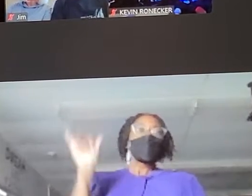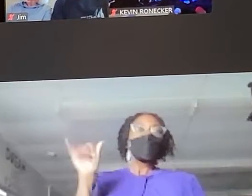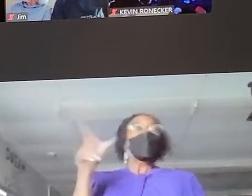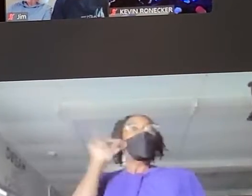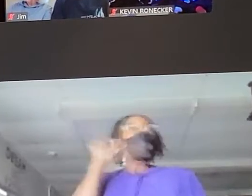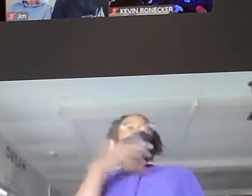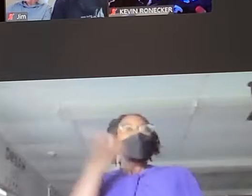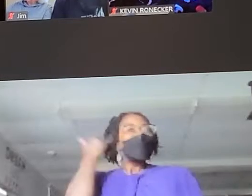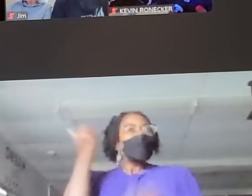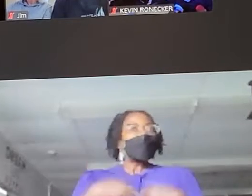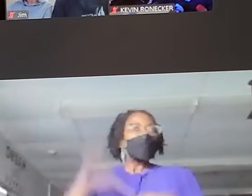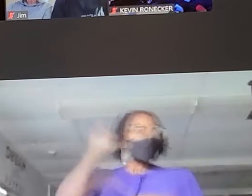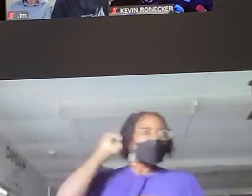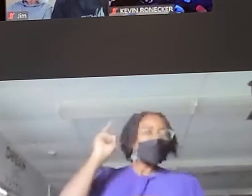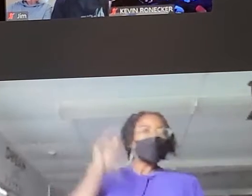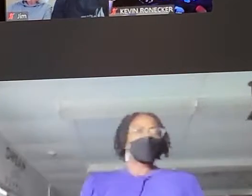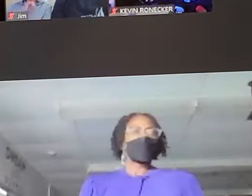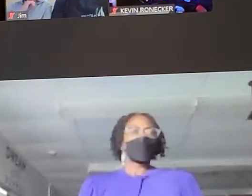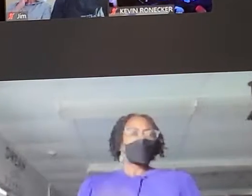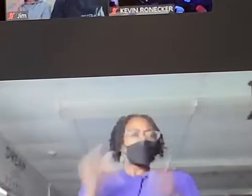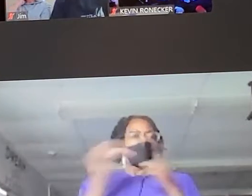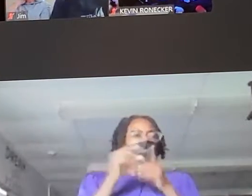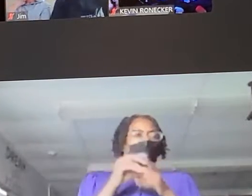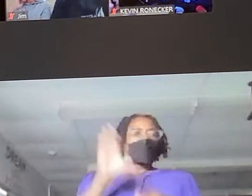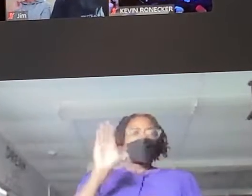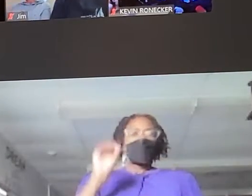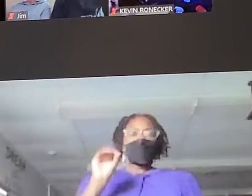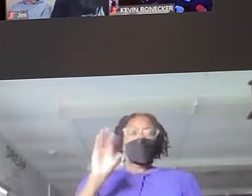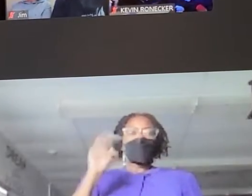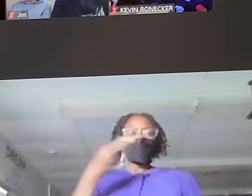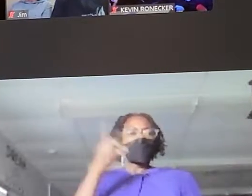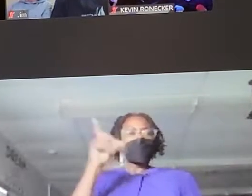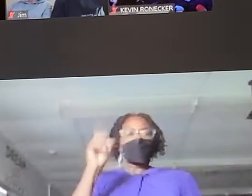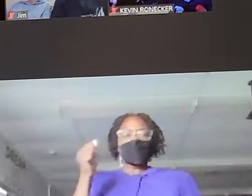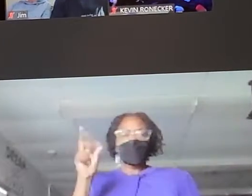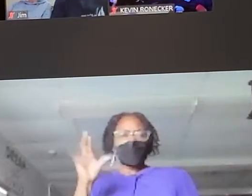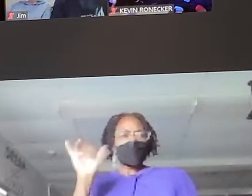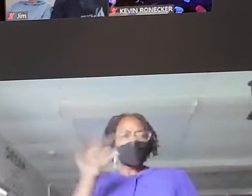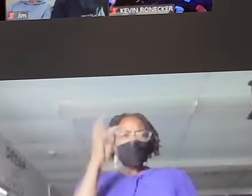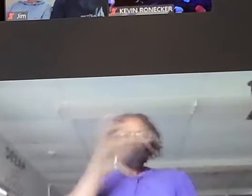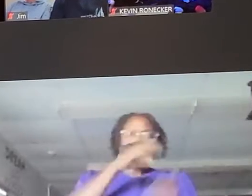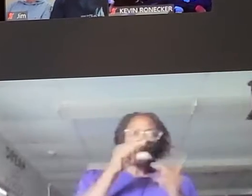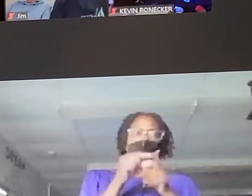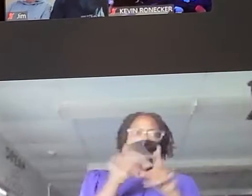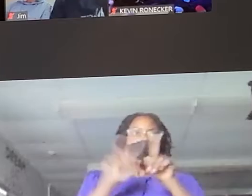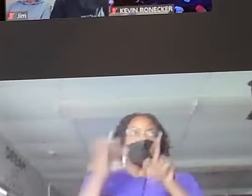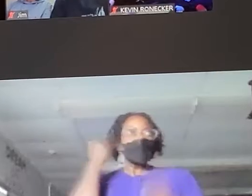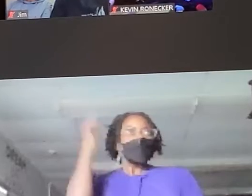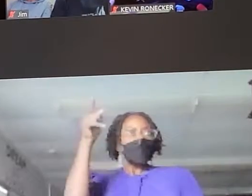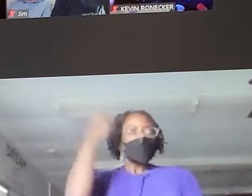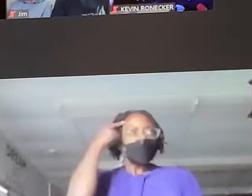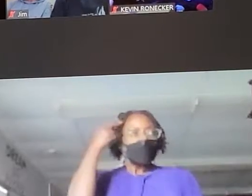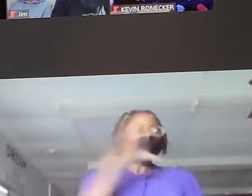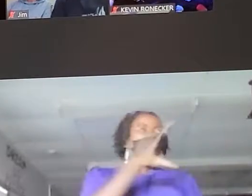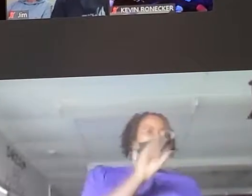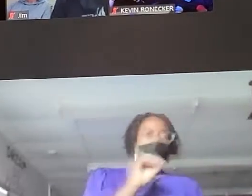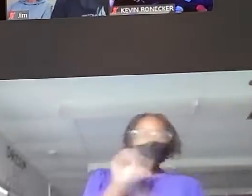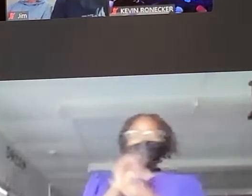talk. Tokyo seems pretty weird to say, but if you, it's easy if you think Tokyo.